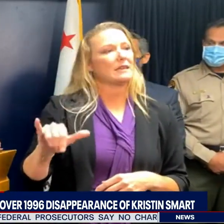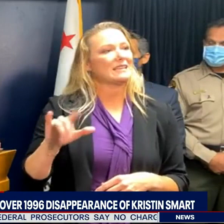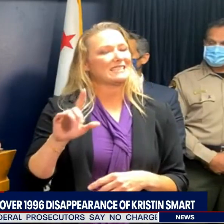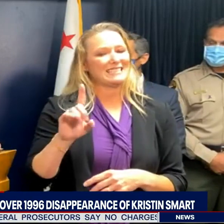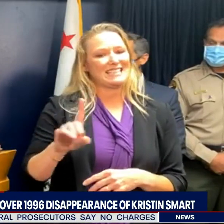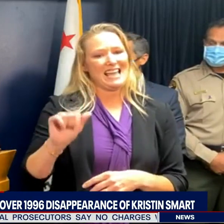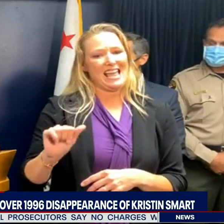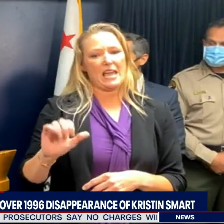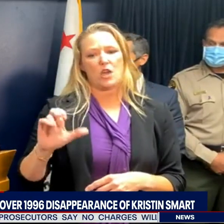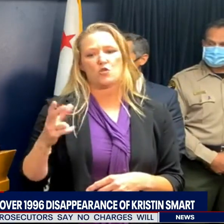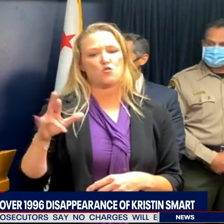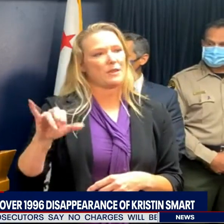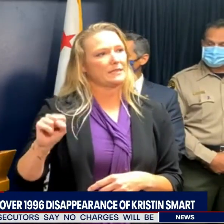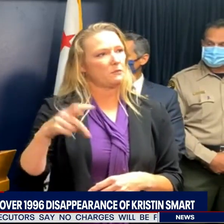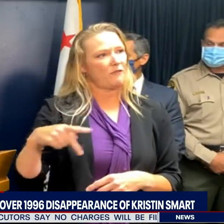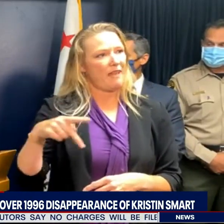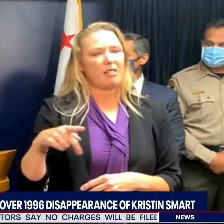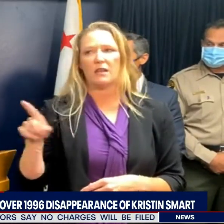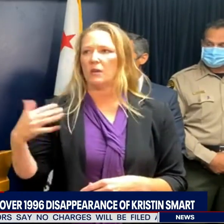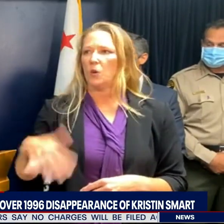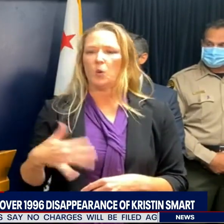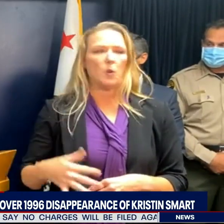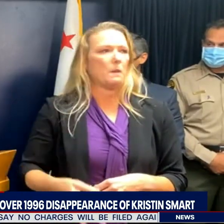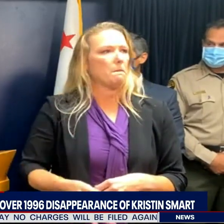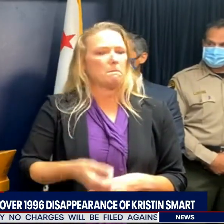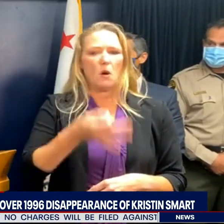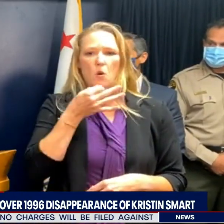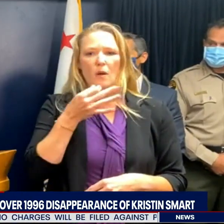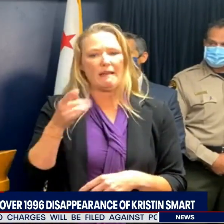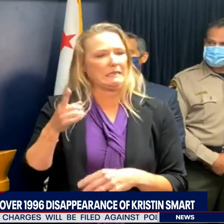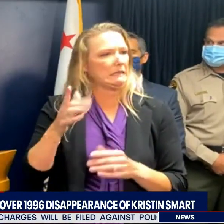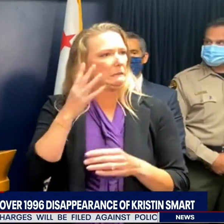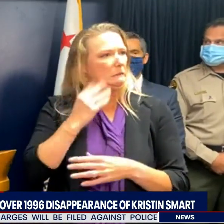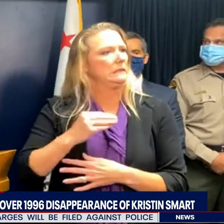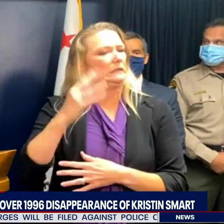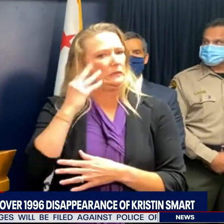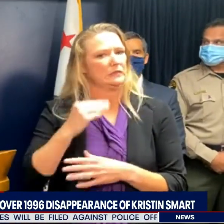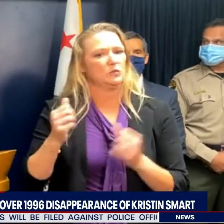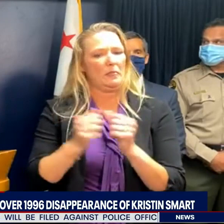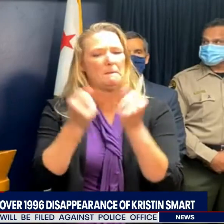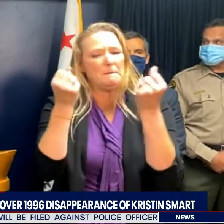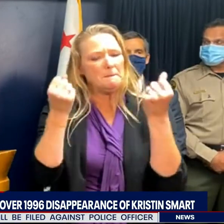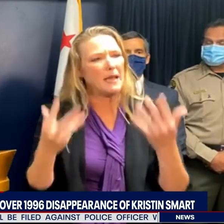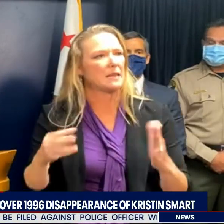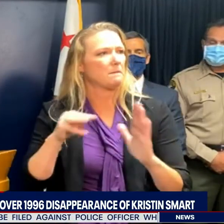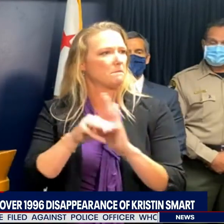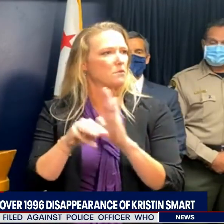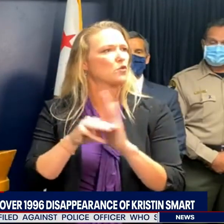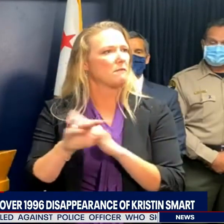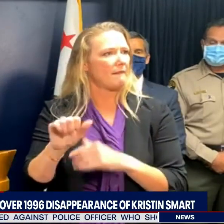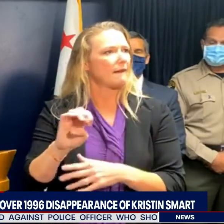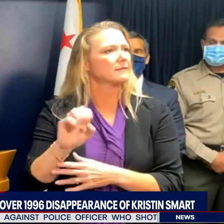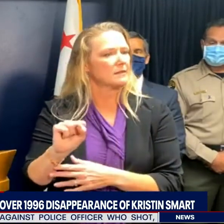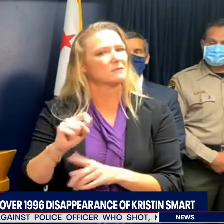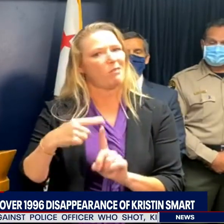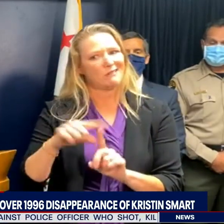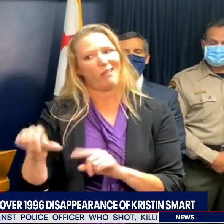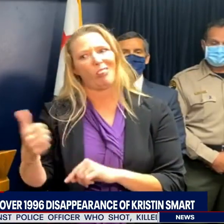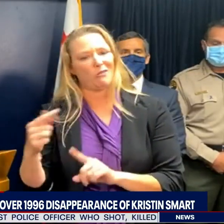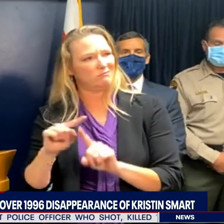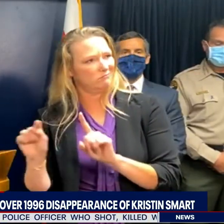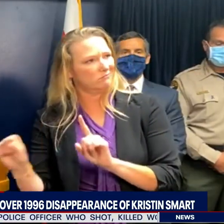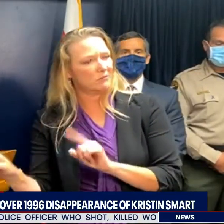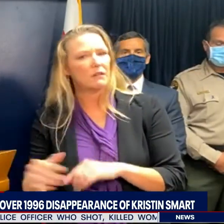Chris is a very experienced prosecutor handling many very difficult cases, including multiple murder cases. He is our